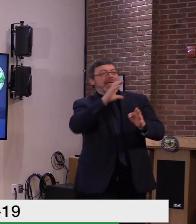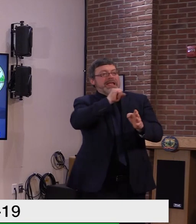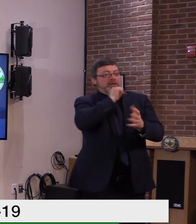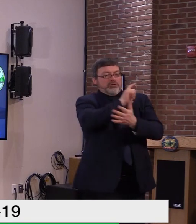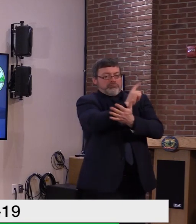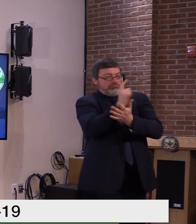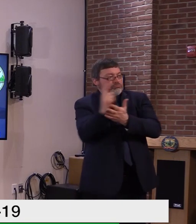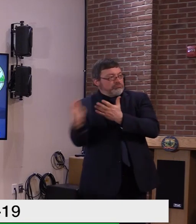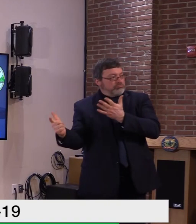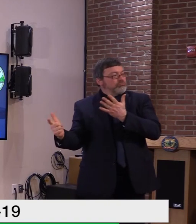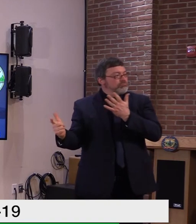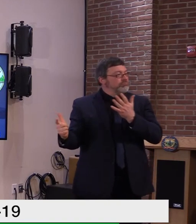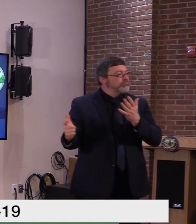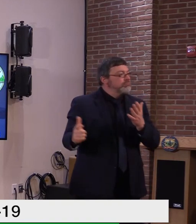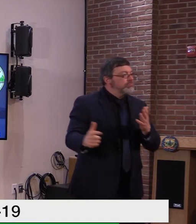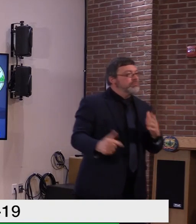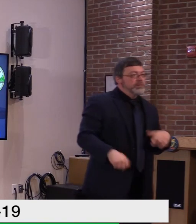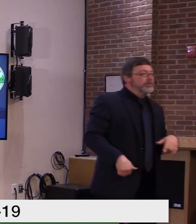Press.